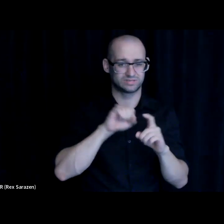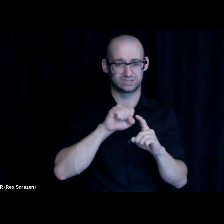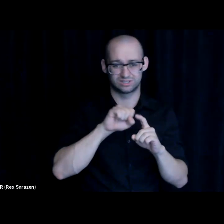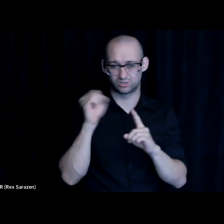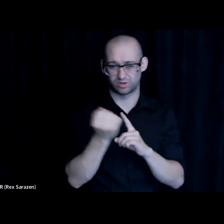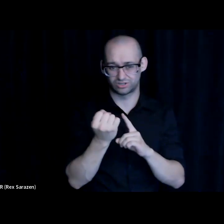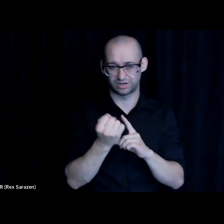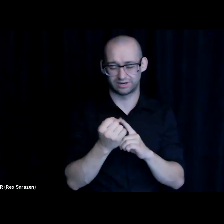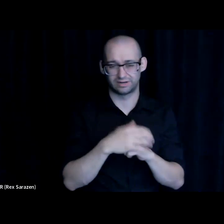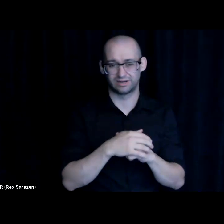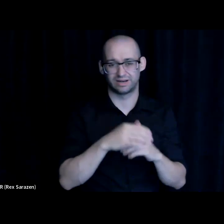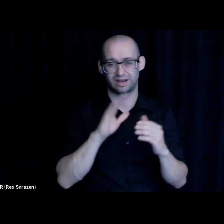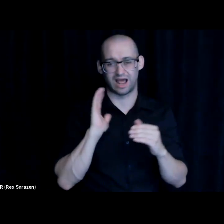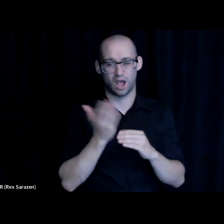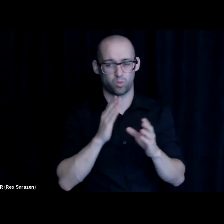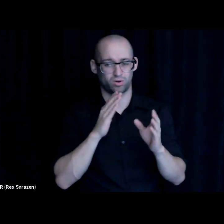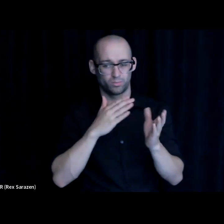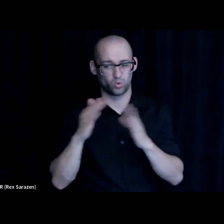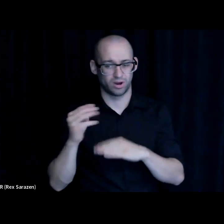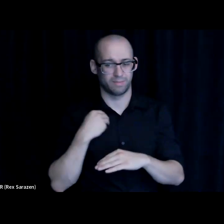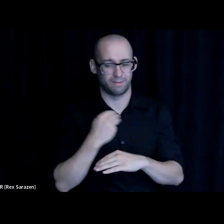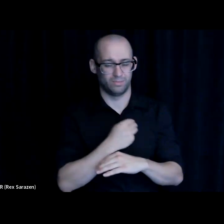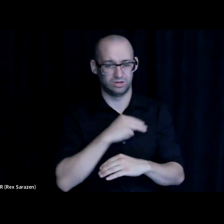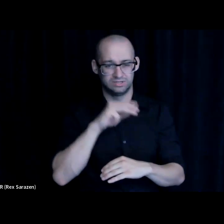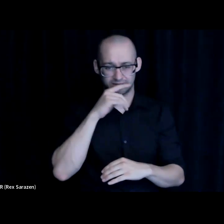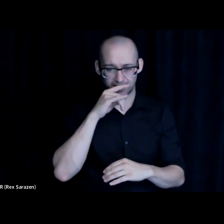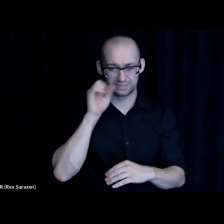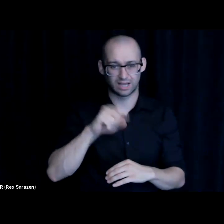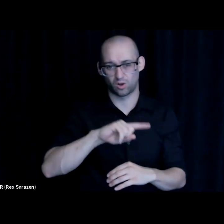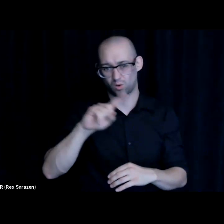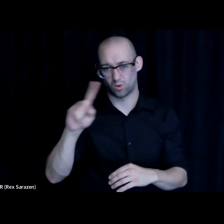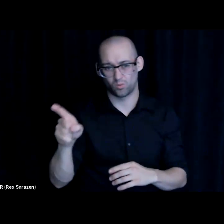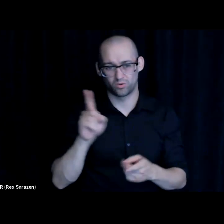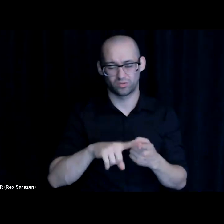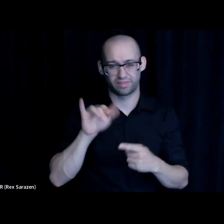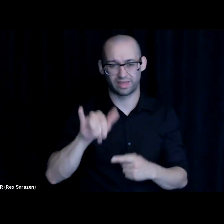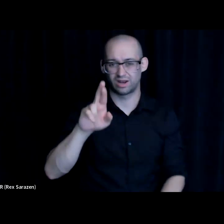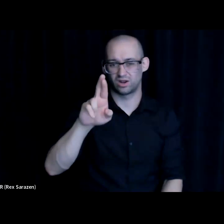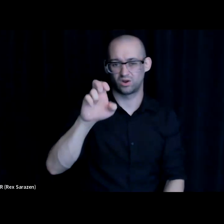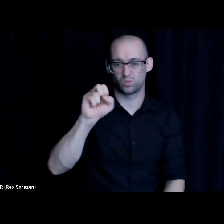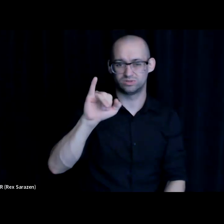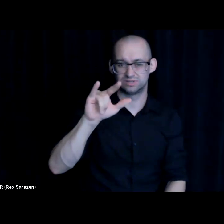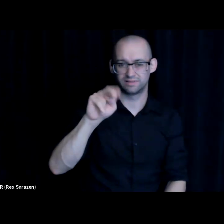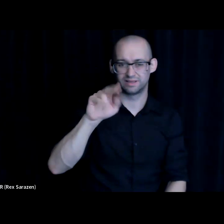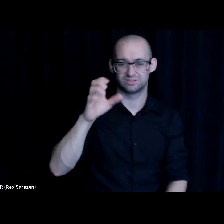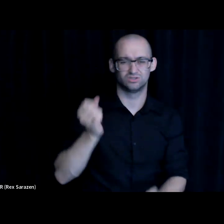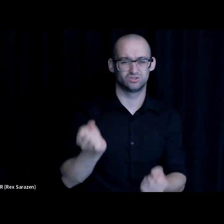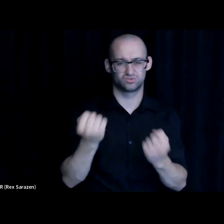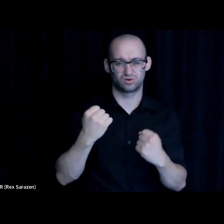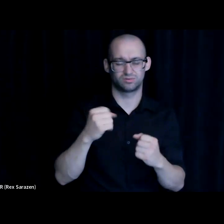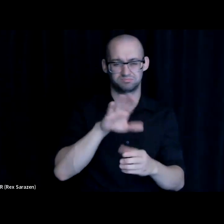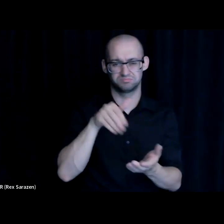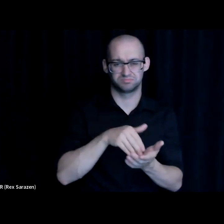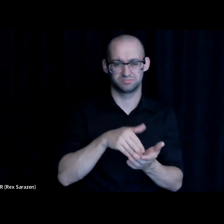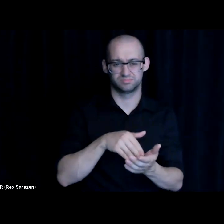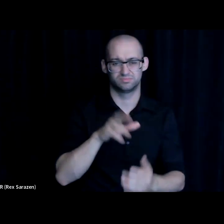could, our community members, our kids, could go to those resilience centers and access internet. As I mentioned,